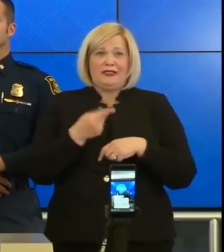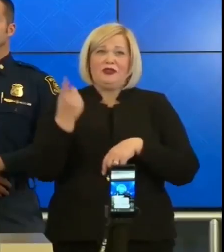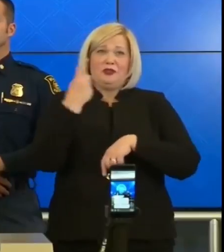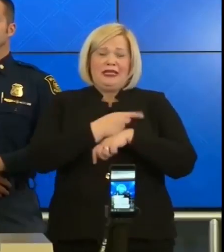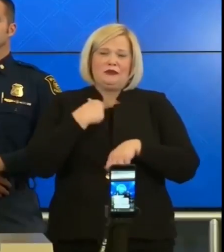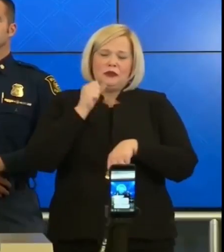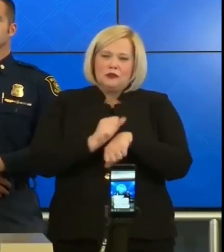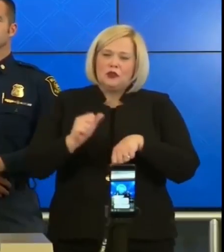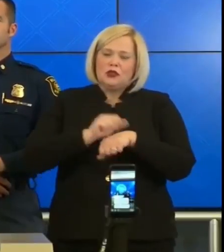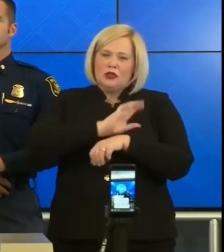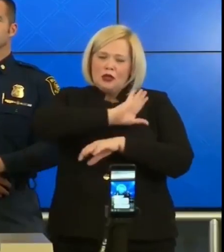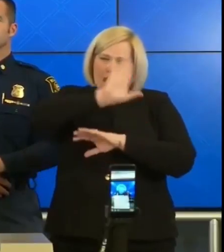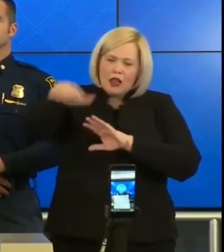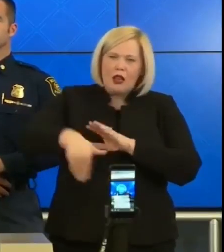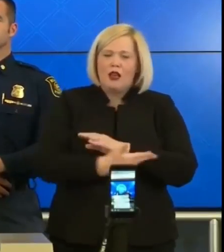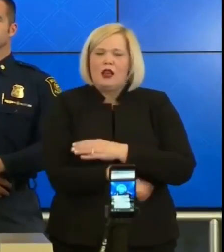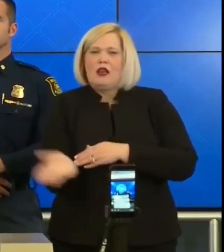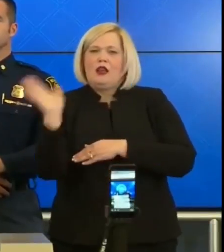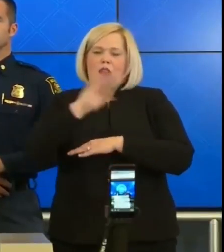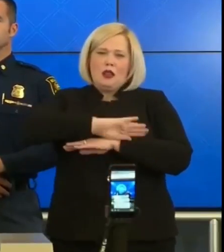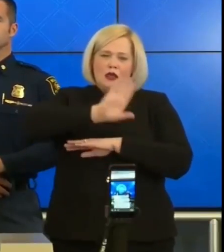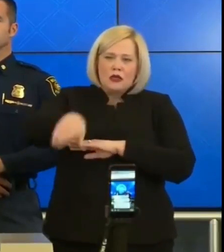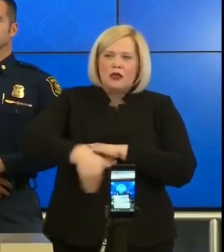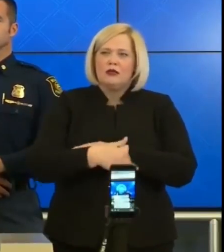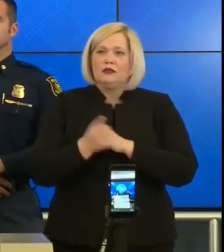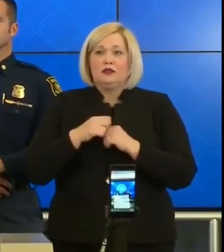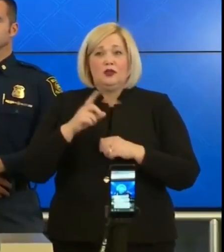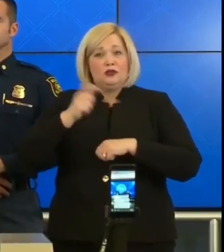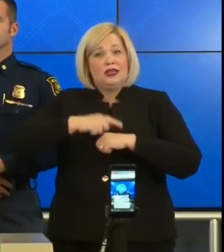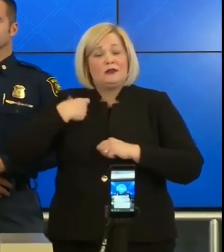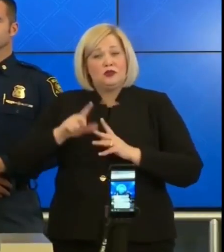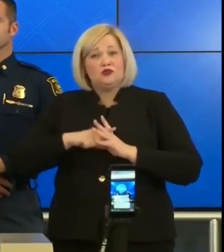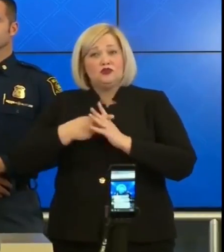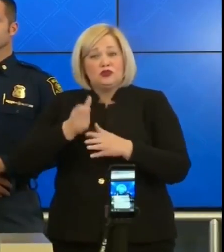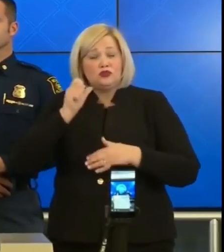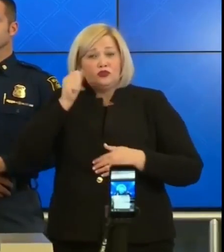days to make sure that we're ready on tomorrow when it's time to go.